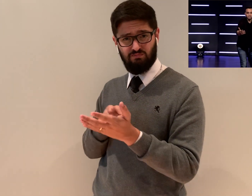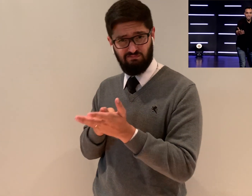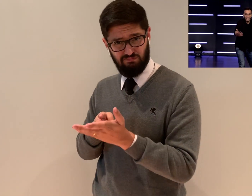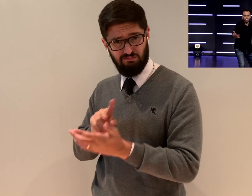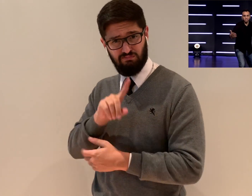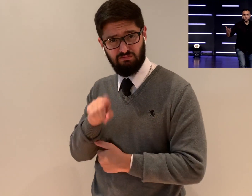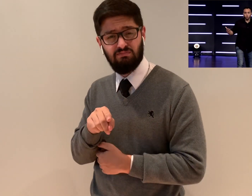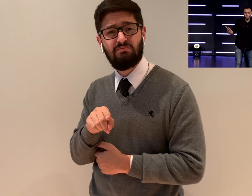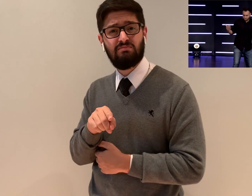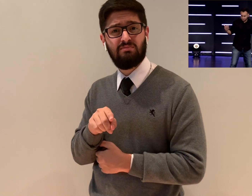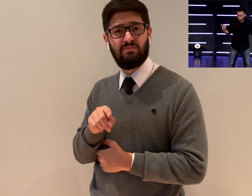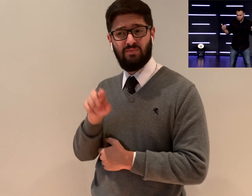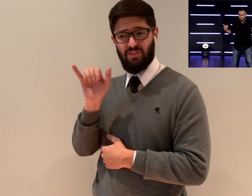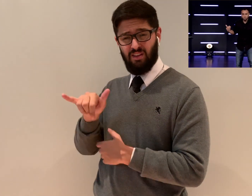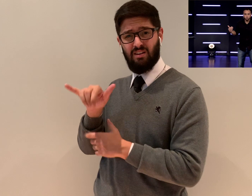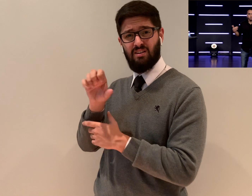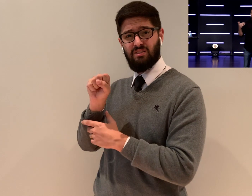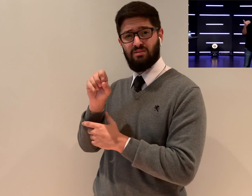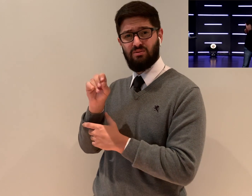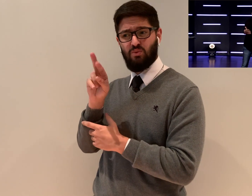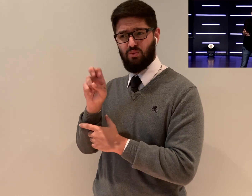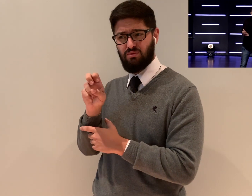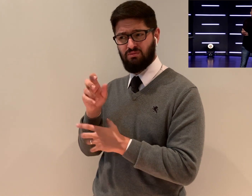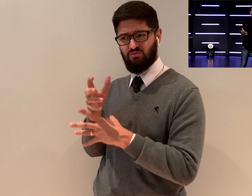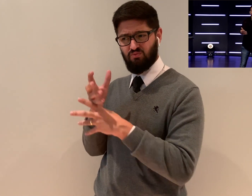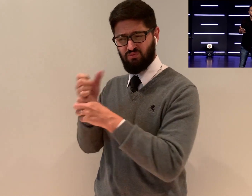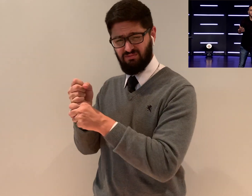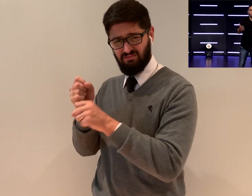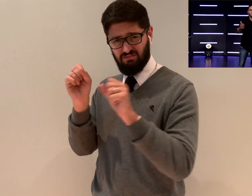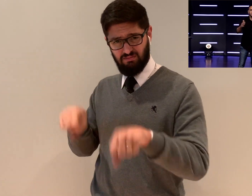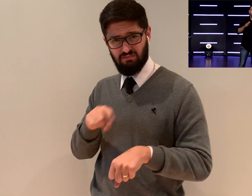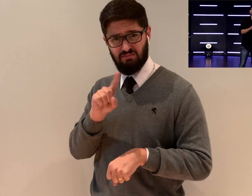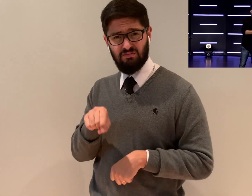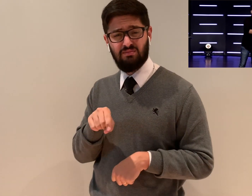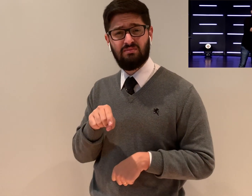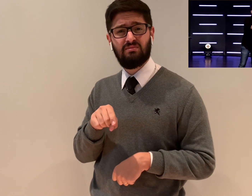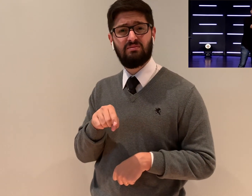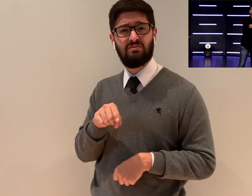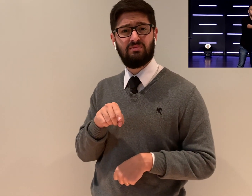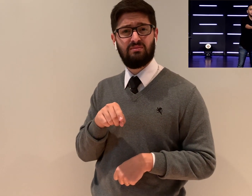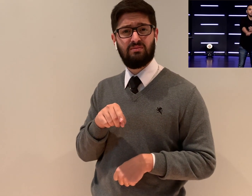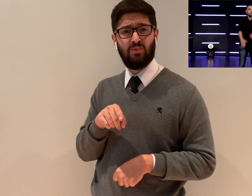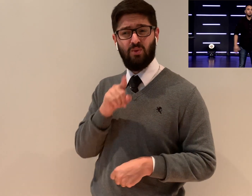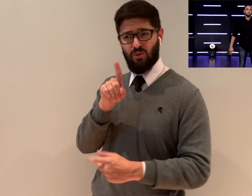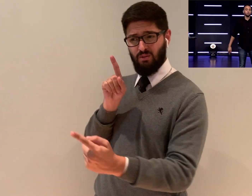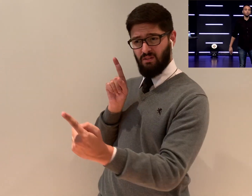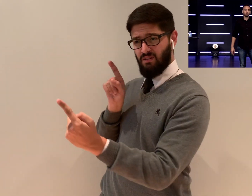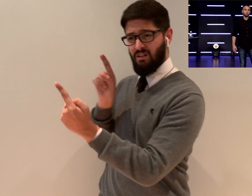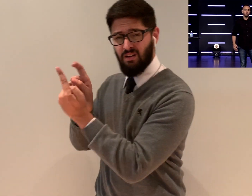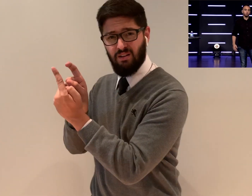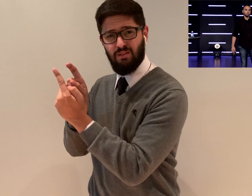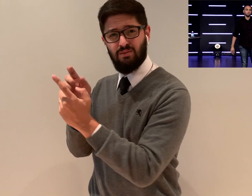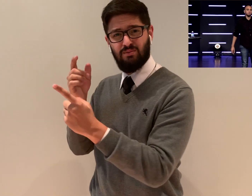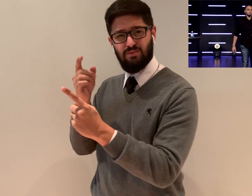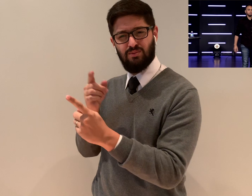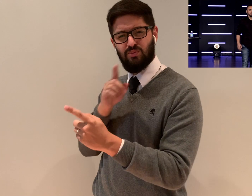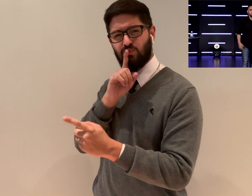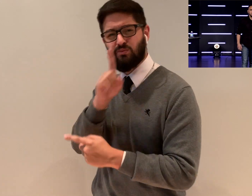valid? Is it a source that you can place your confidence in? Are you running to the